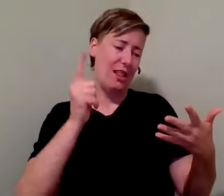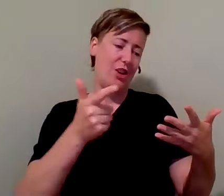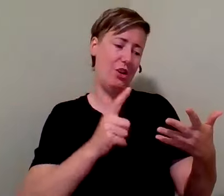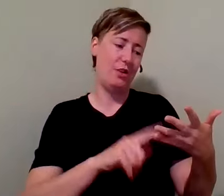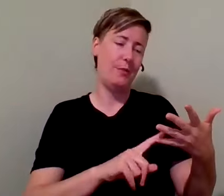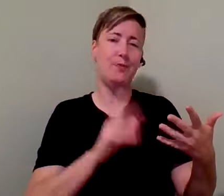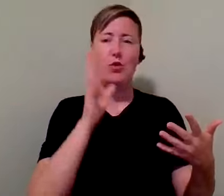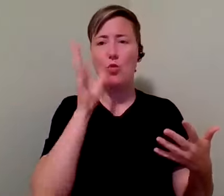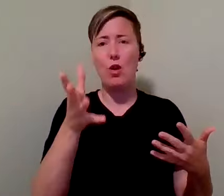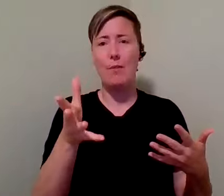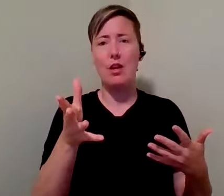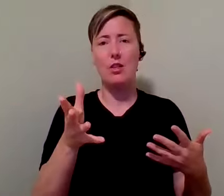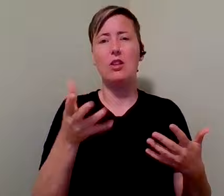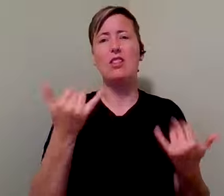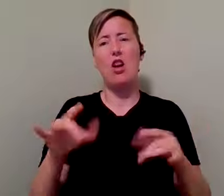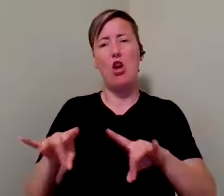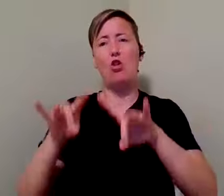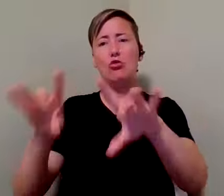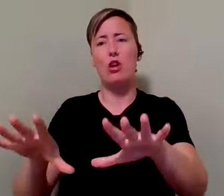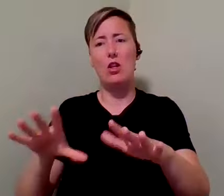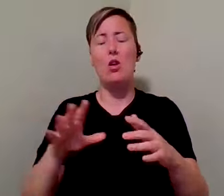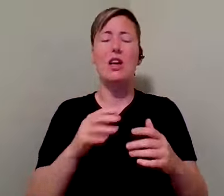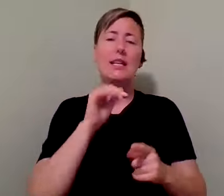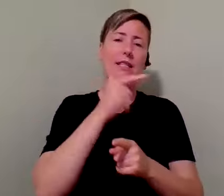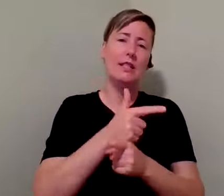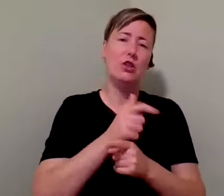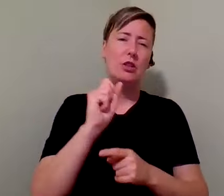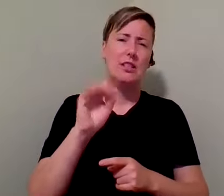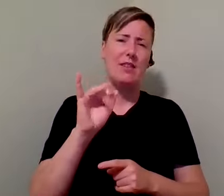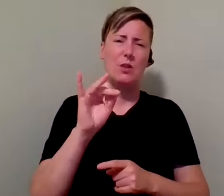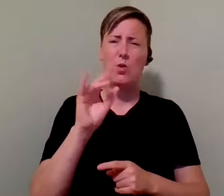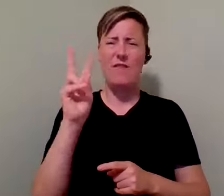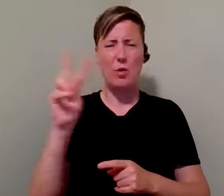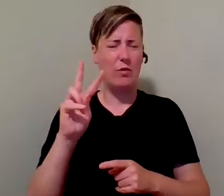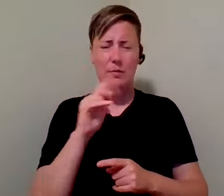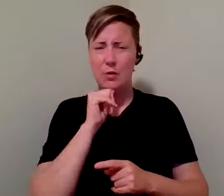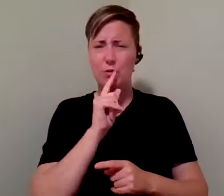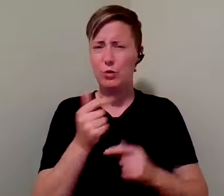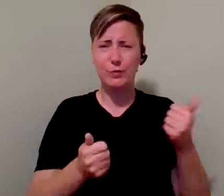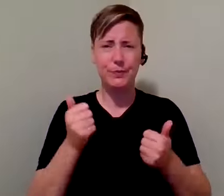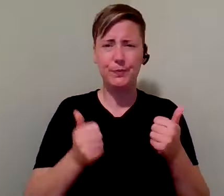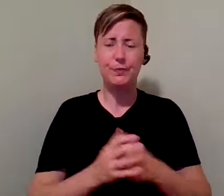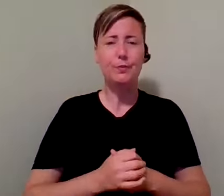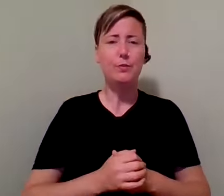living in Australia. My sister's in San Francisco, Vancouver. I'm not sure which. I'd have